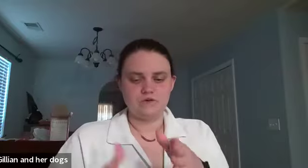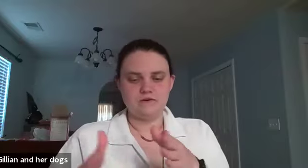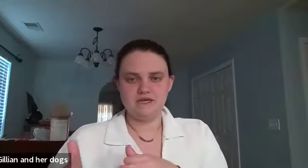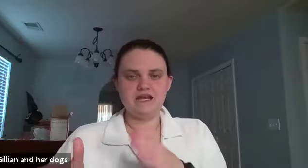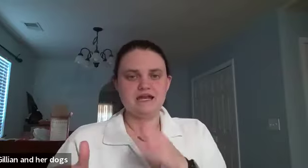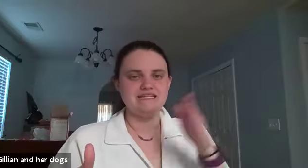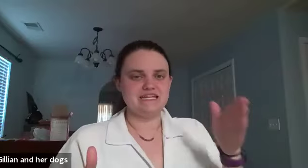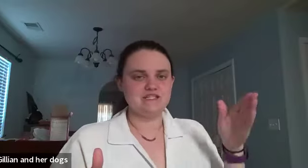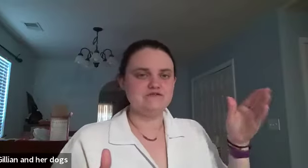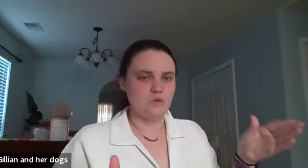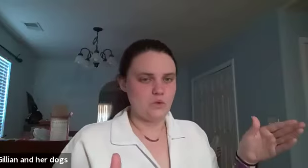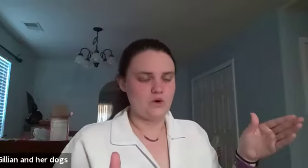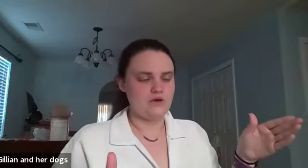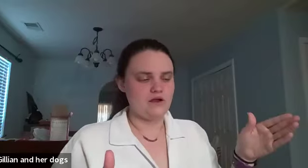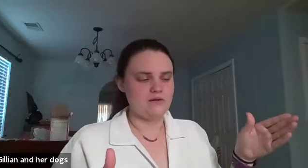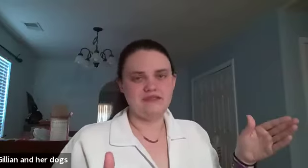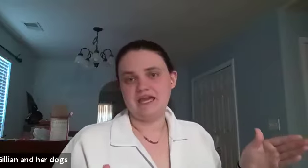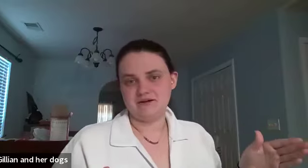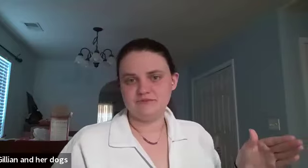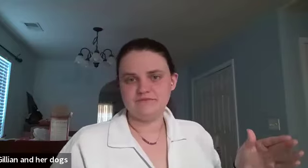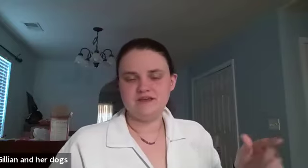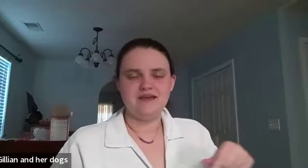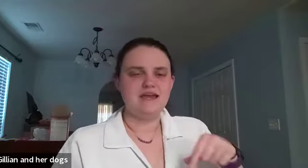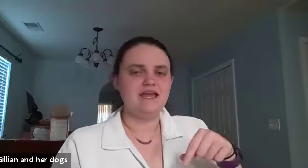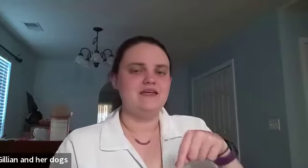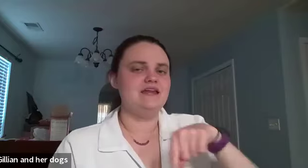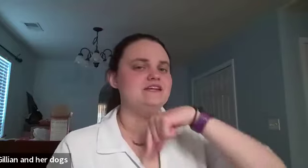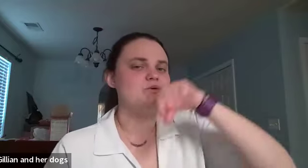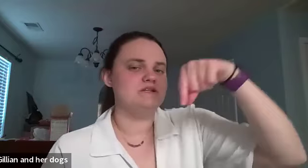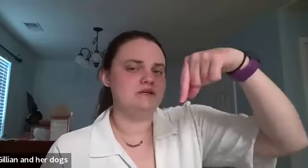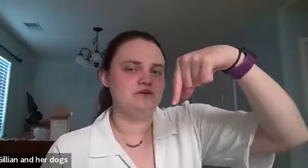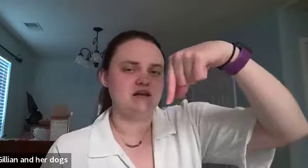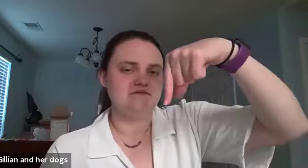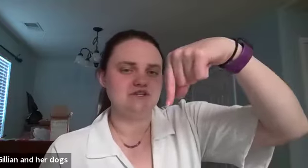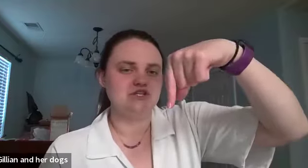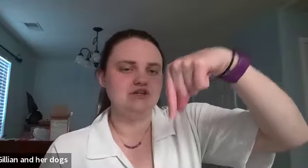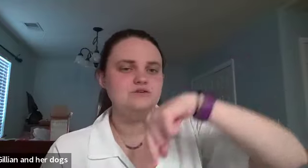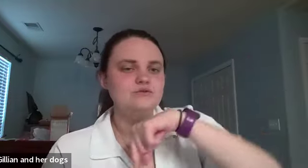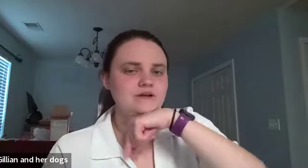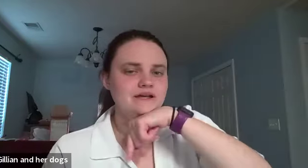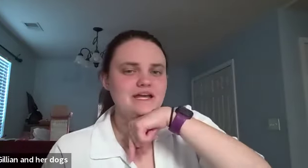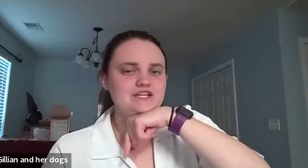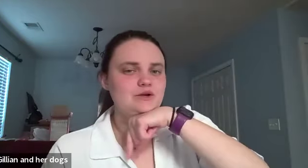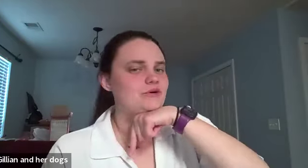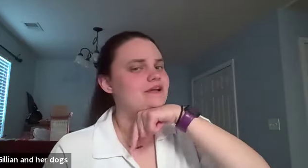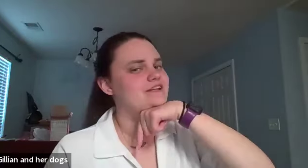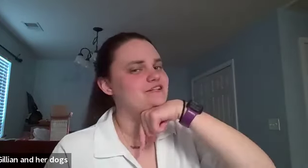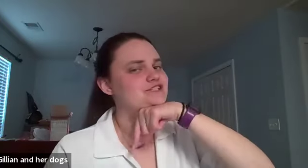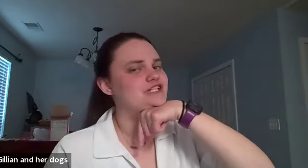for the meat as it is for the animal. And it is going to be, you're going to have this Q and you bring it under your